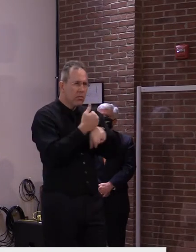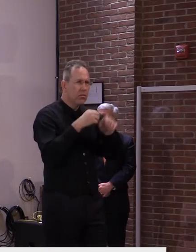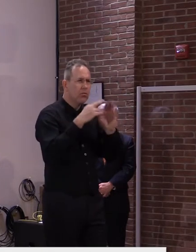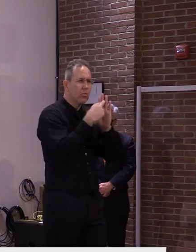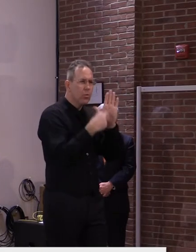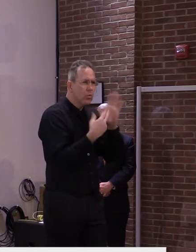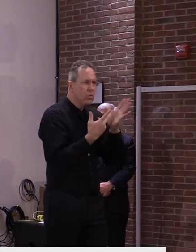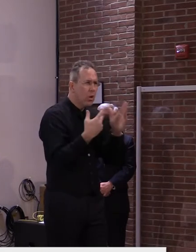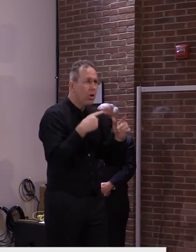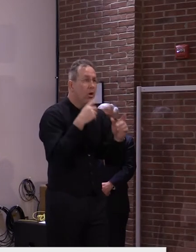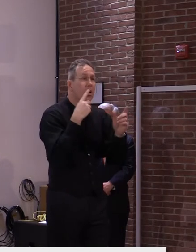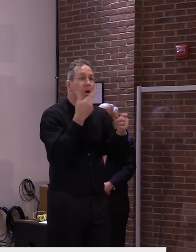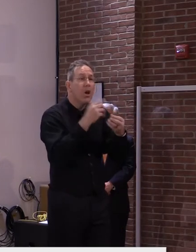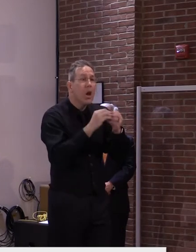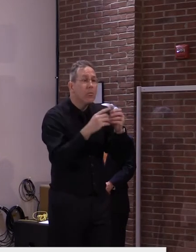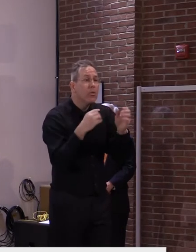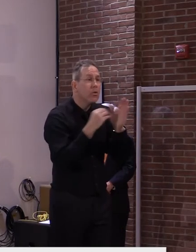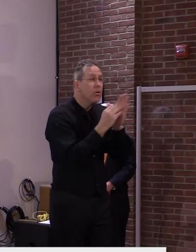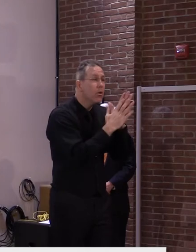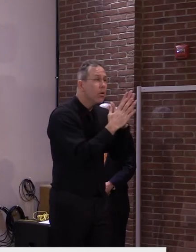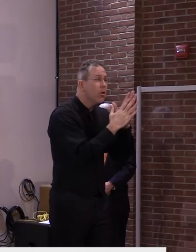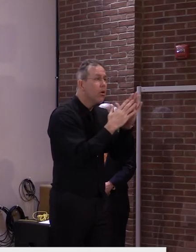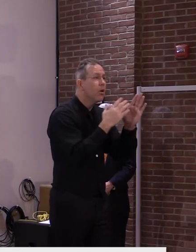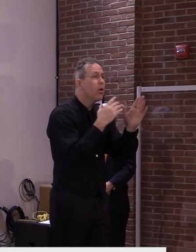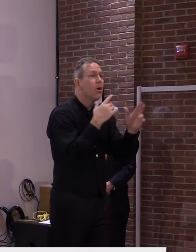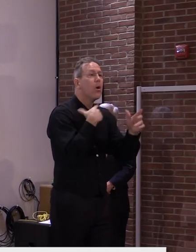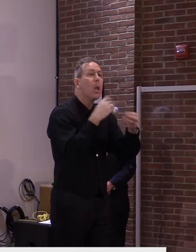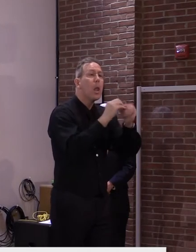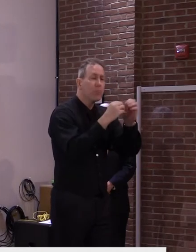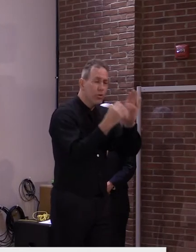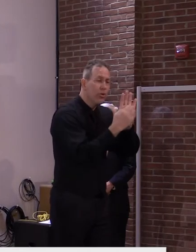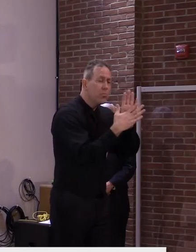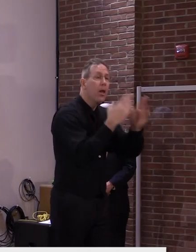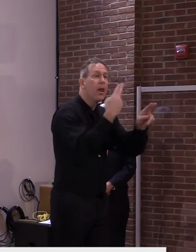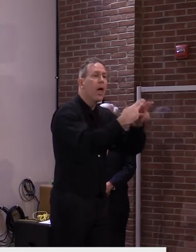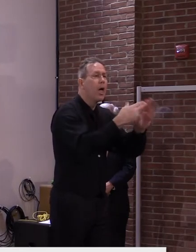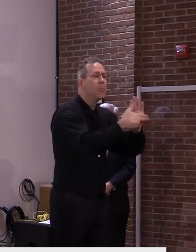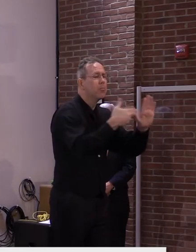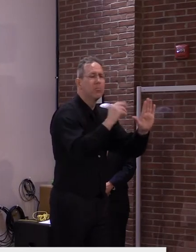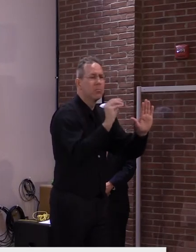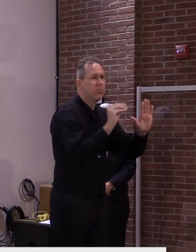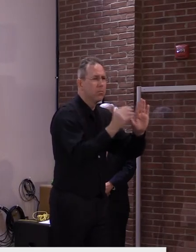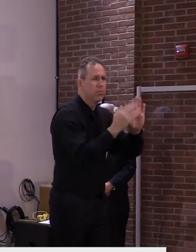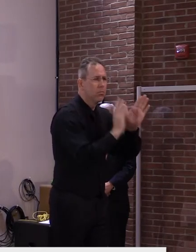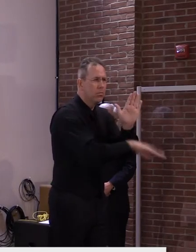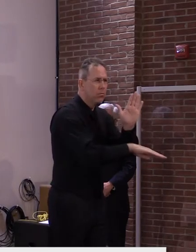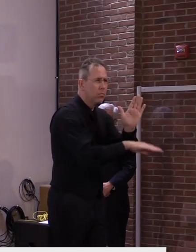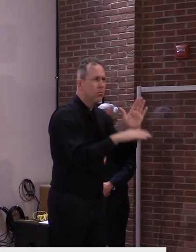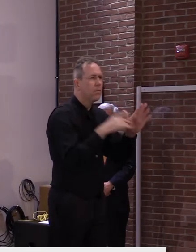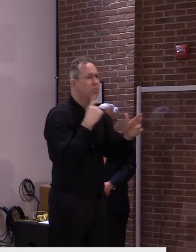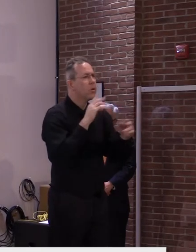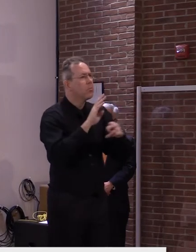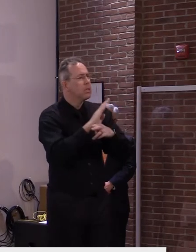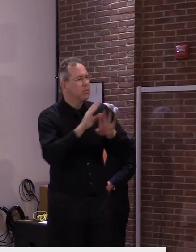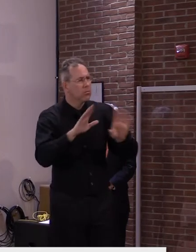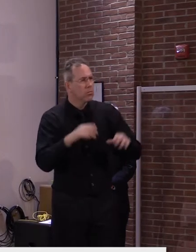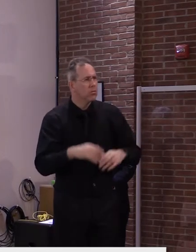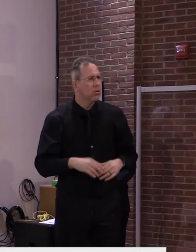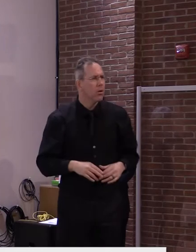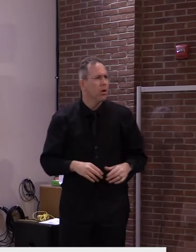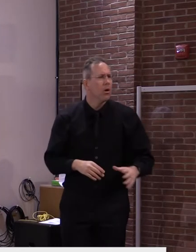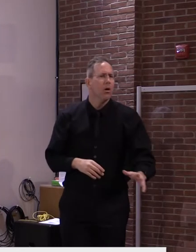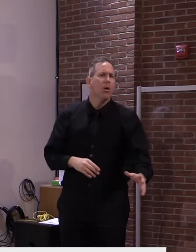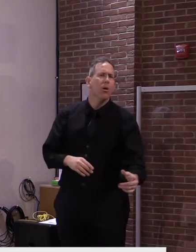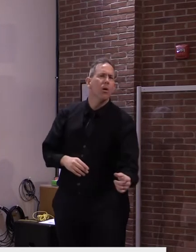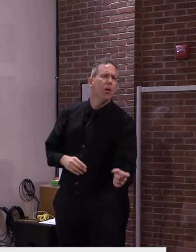of positive cases. The other part... But can you tell me that we have a hospital in Vermont, that there's some